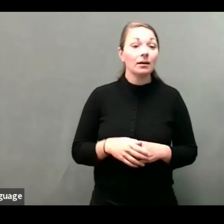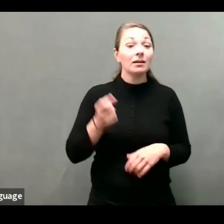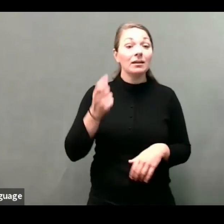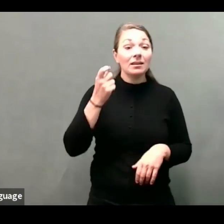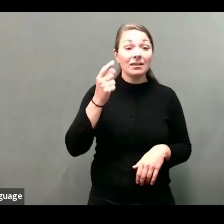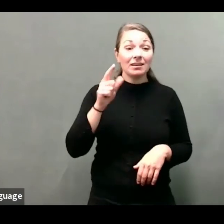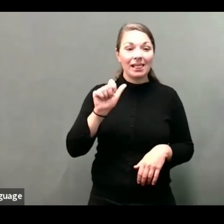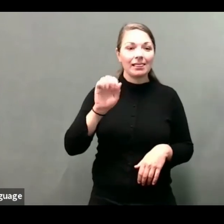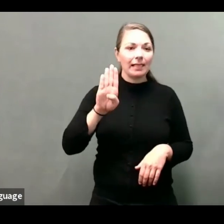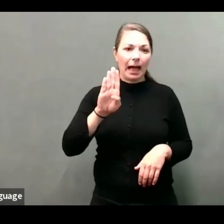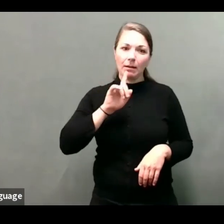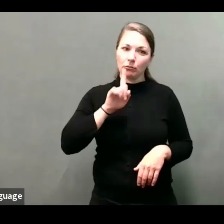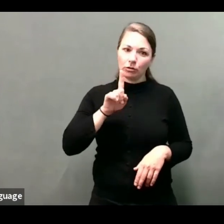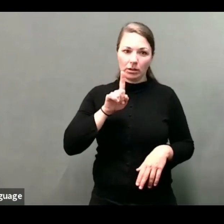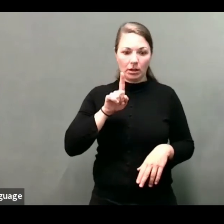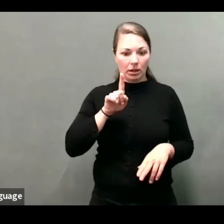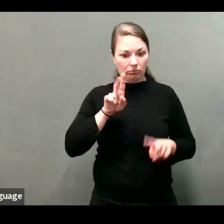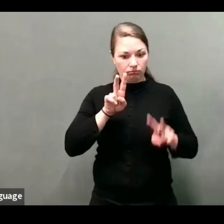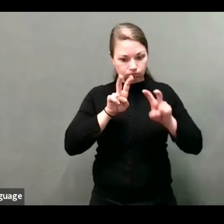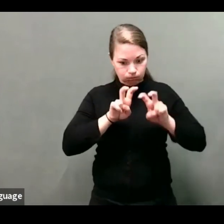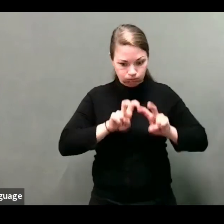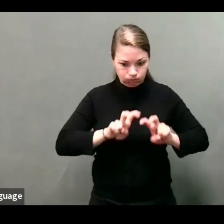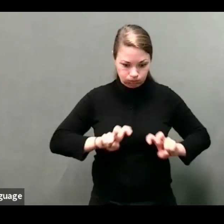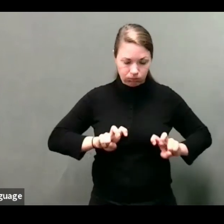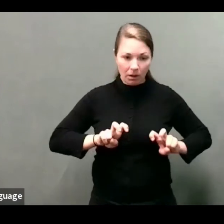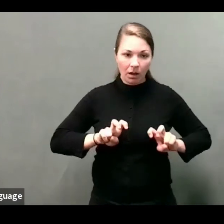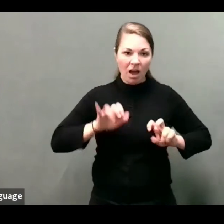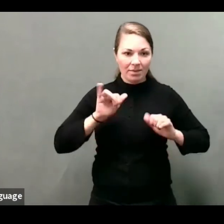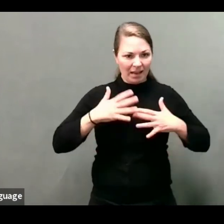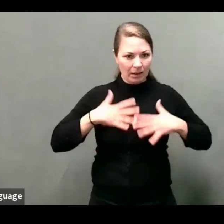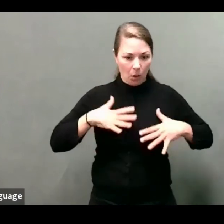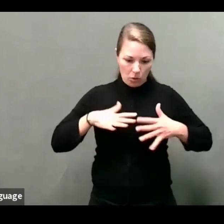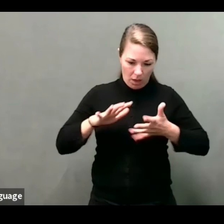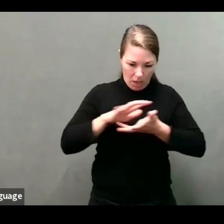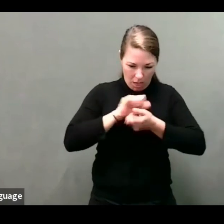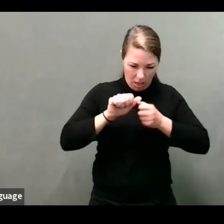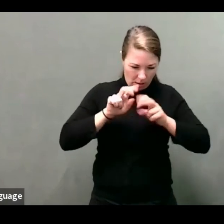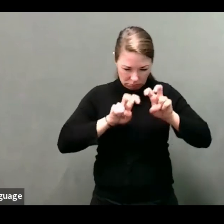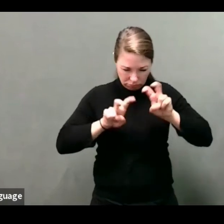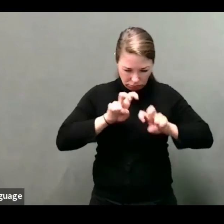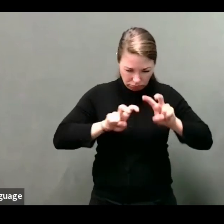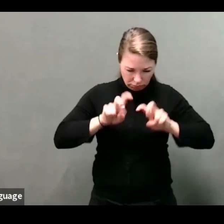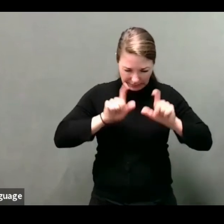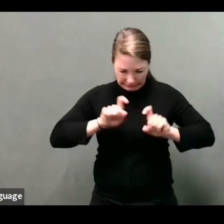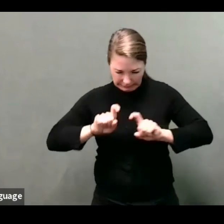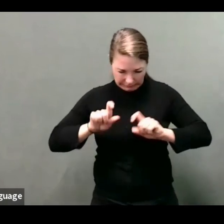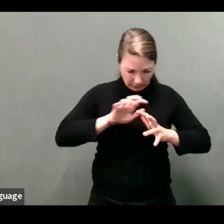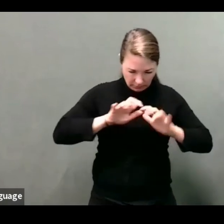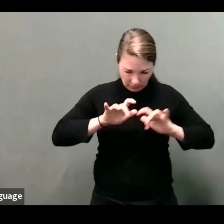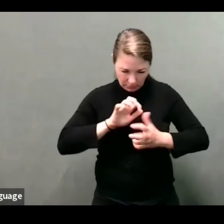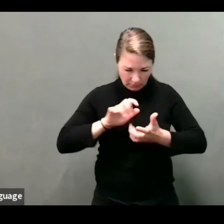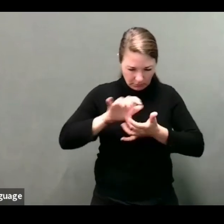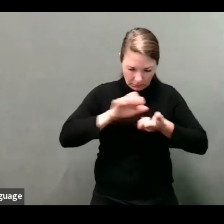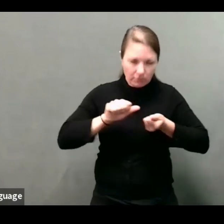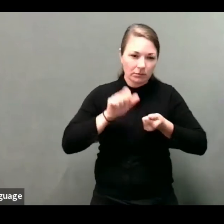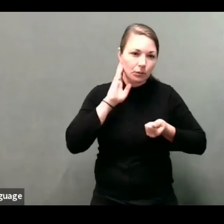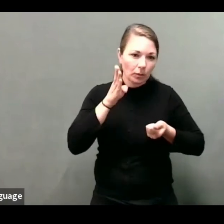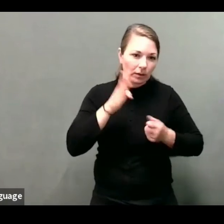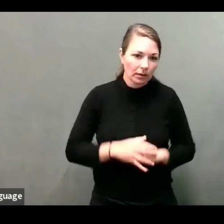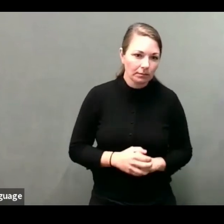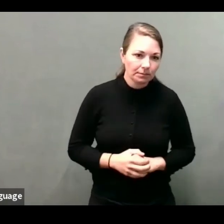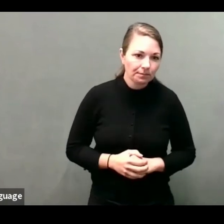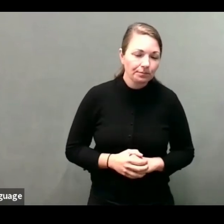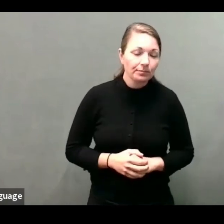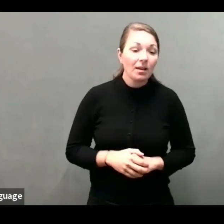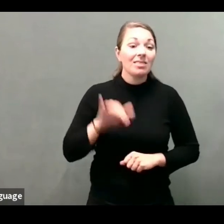job. And that clothing will probably be destroyed in the process of being tested. This is, again,